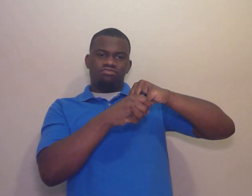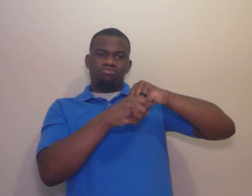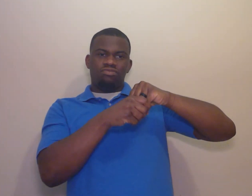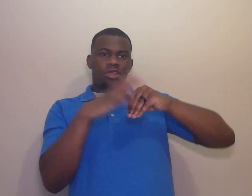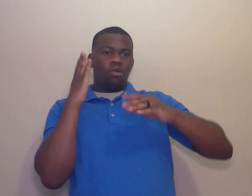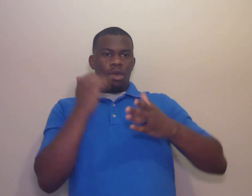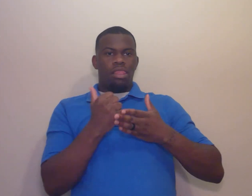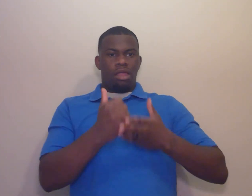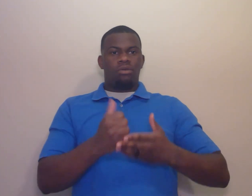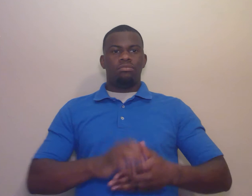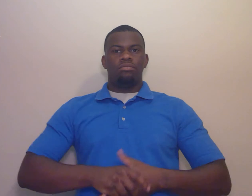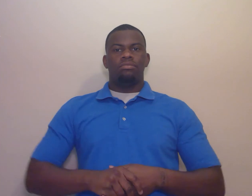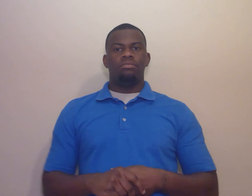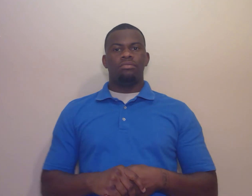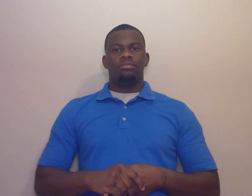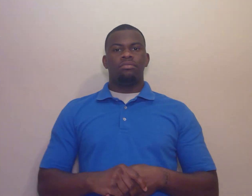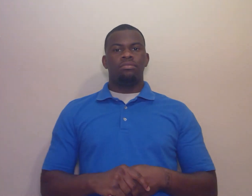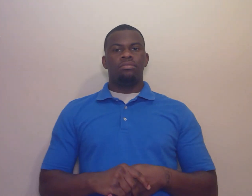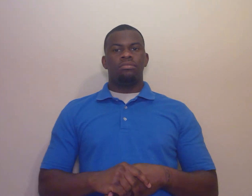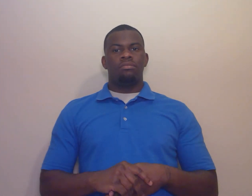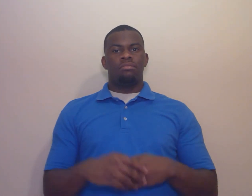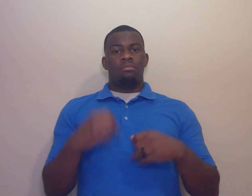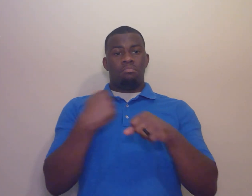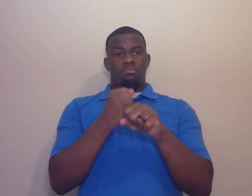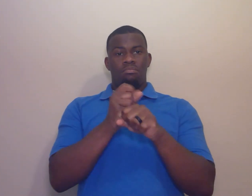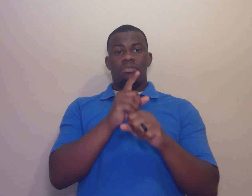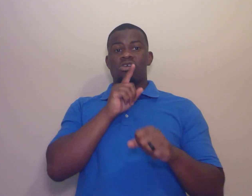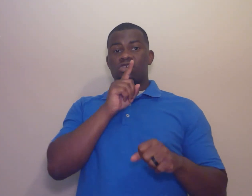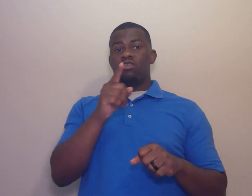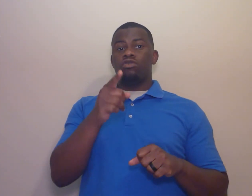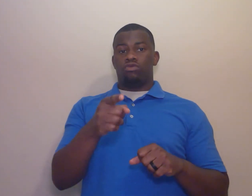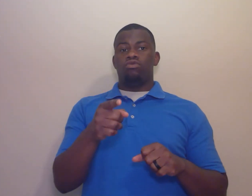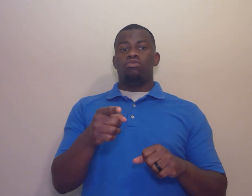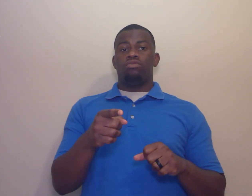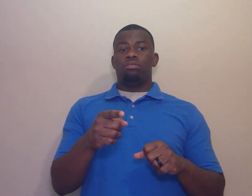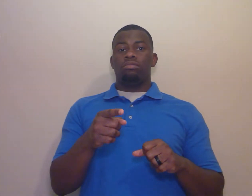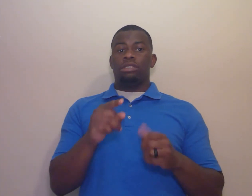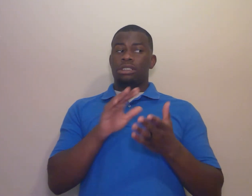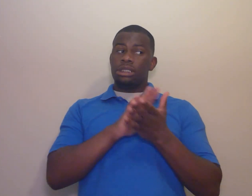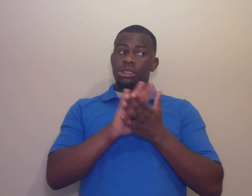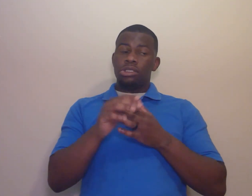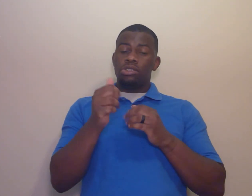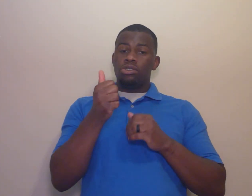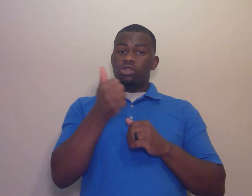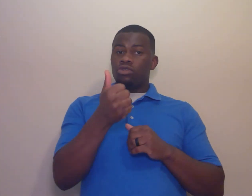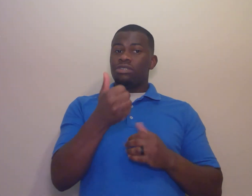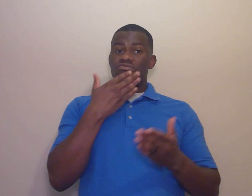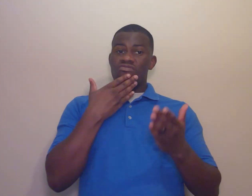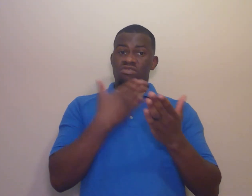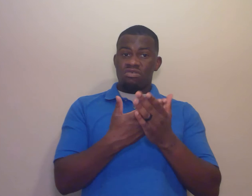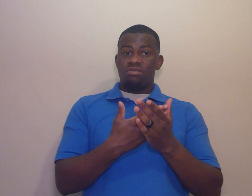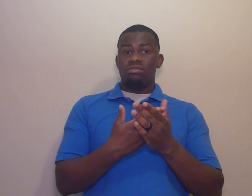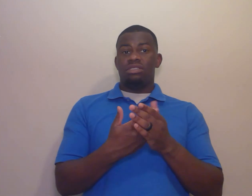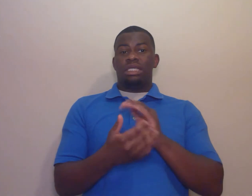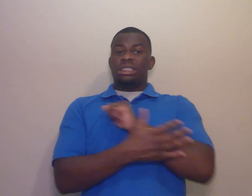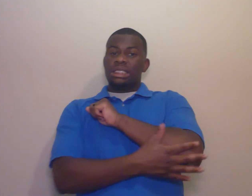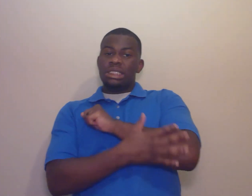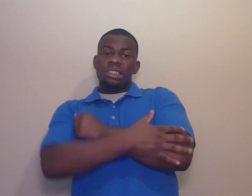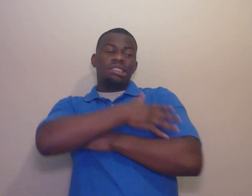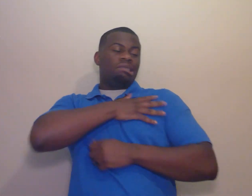body check for ticks is in order. I'm talking scalp, elbows, knees, but you get the picture. Check your clothes for ticks, then